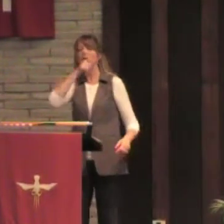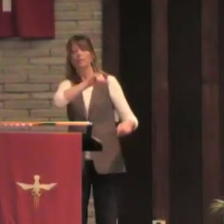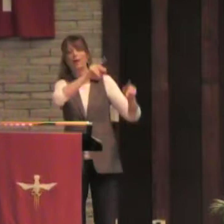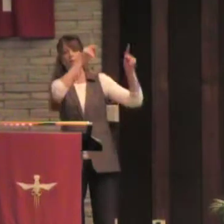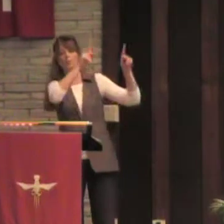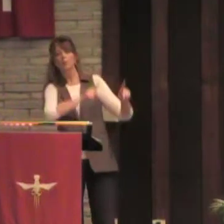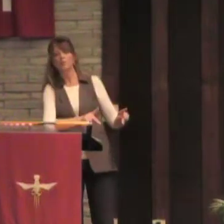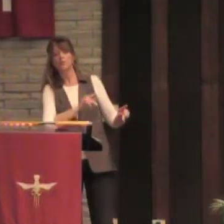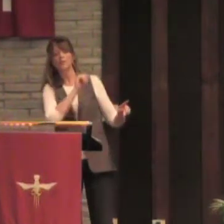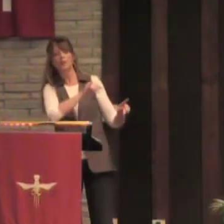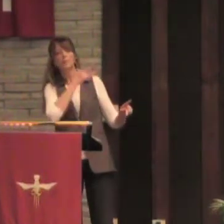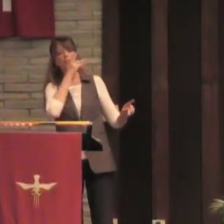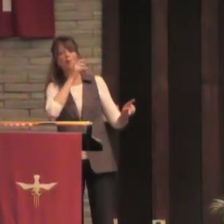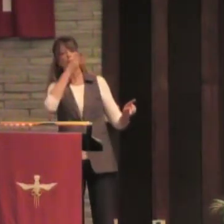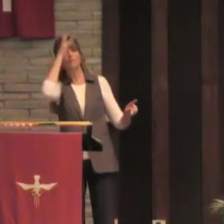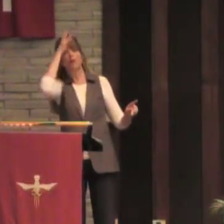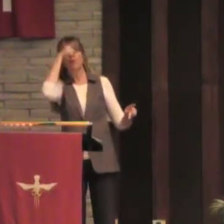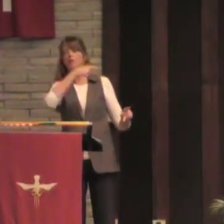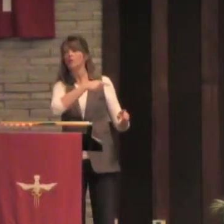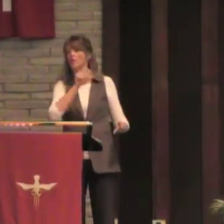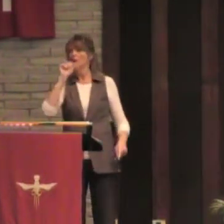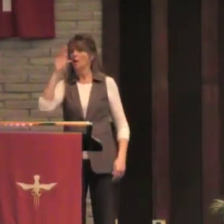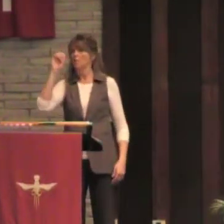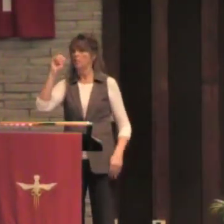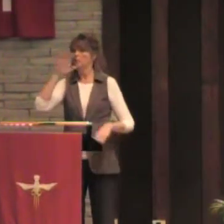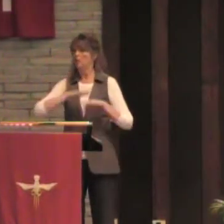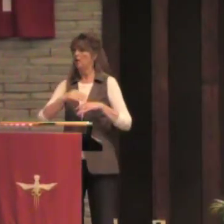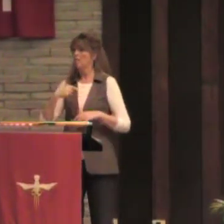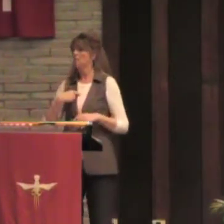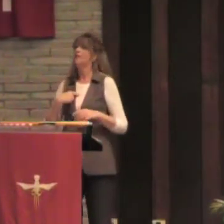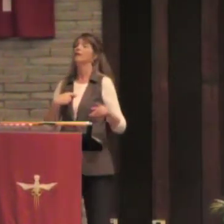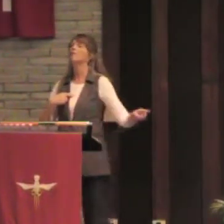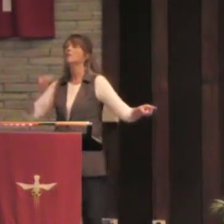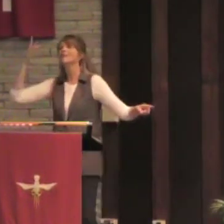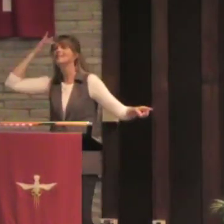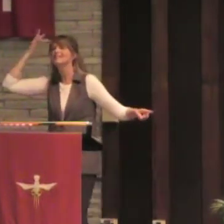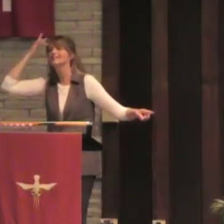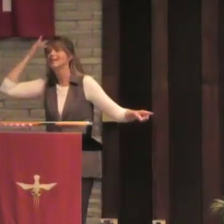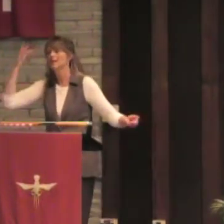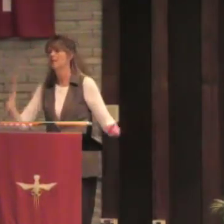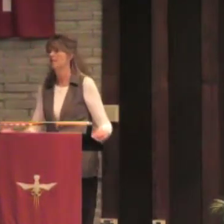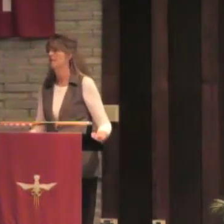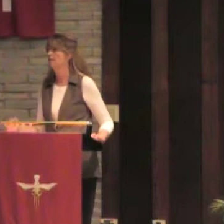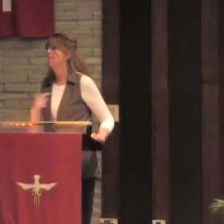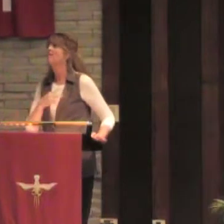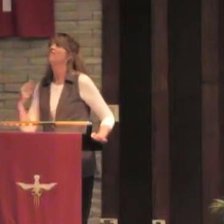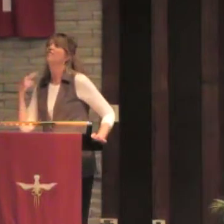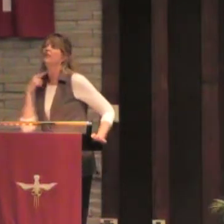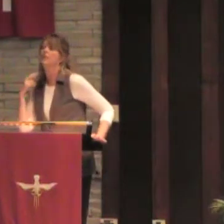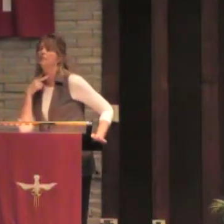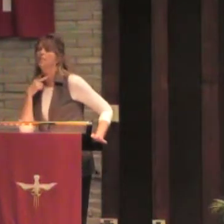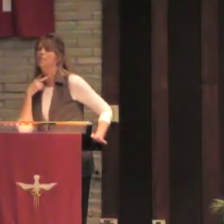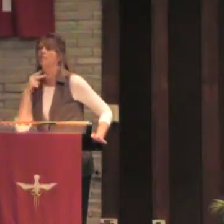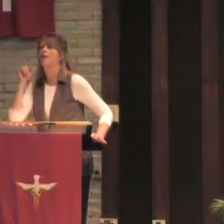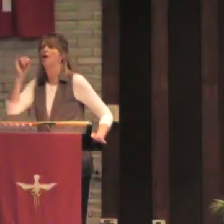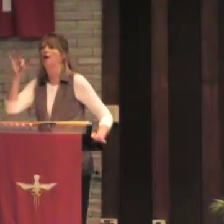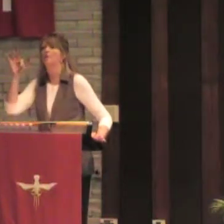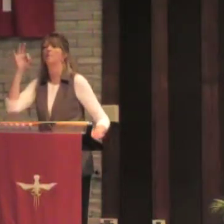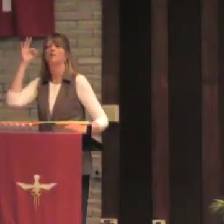can forgive, and just know that that person, whether it was your mother or your father who abused you, was ill. They were a